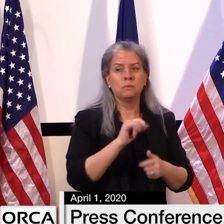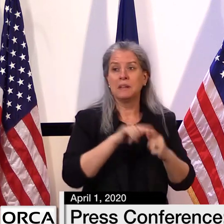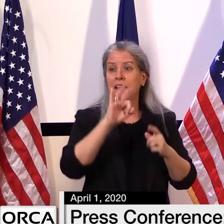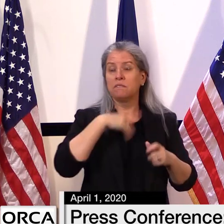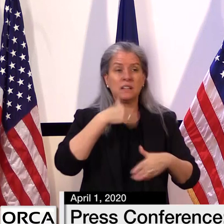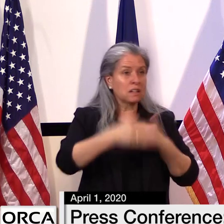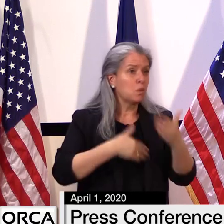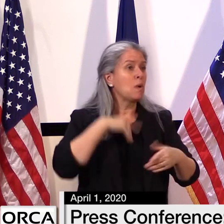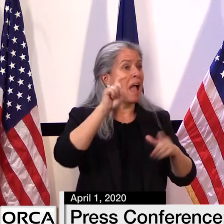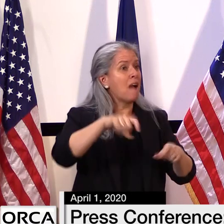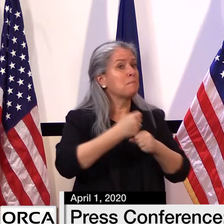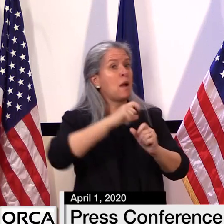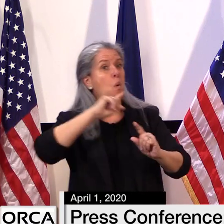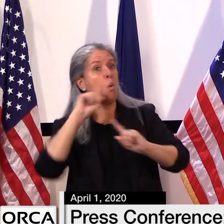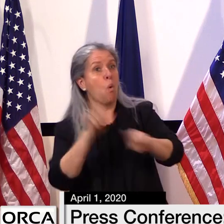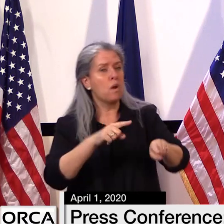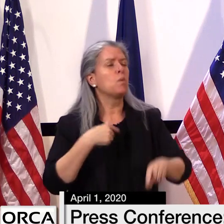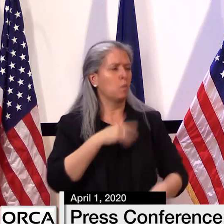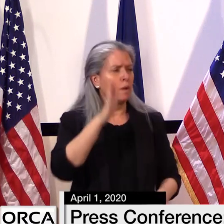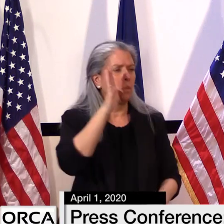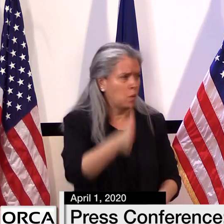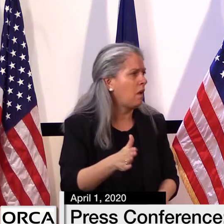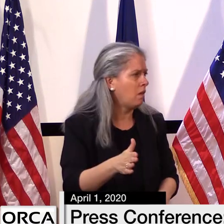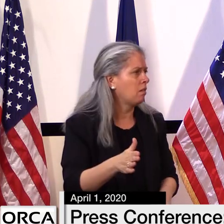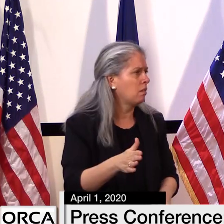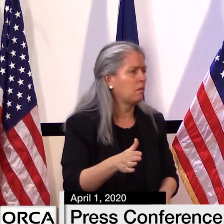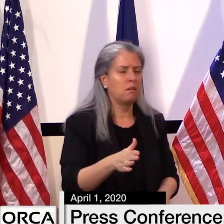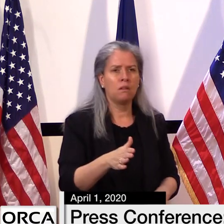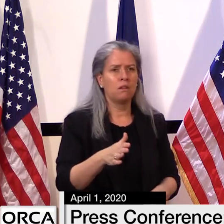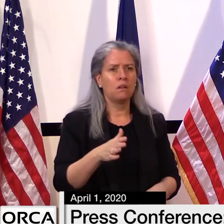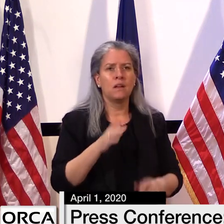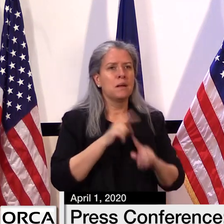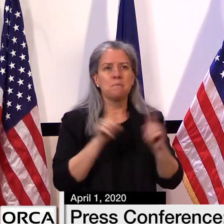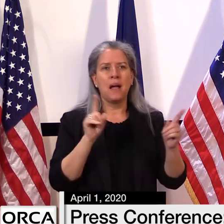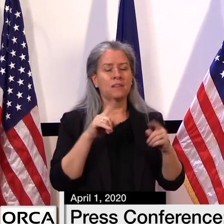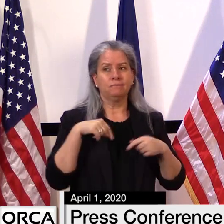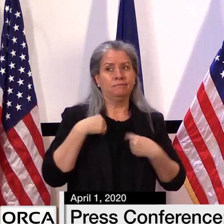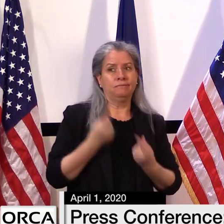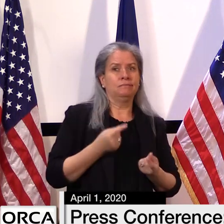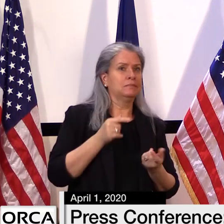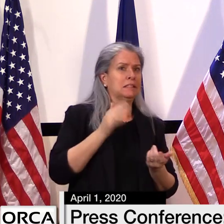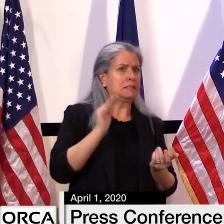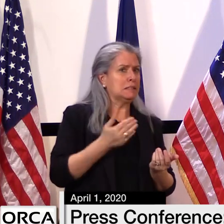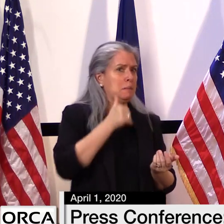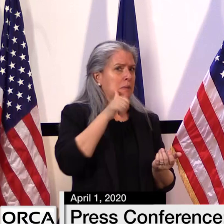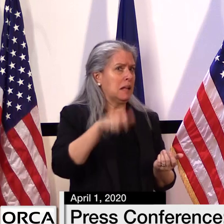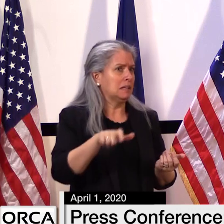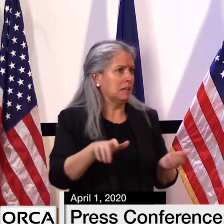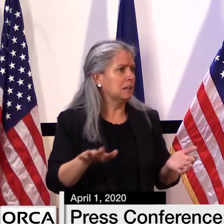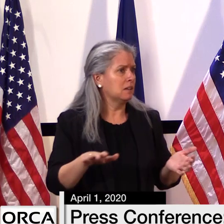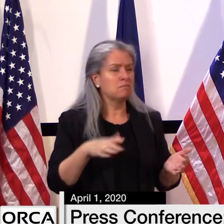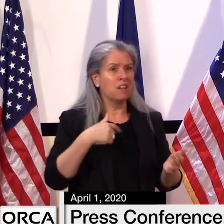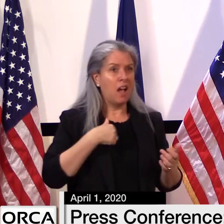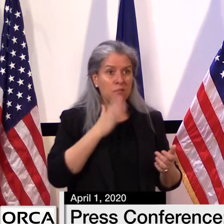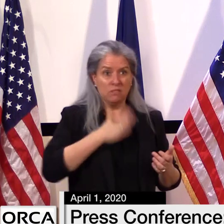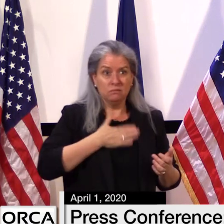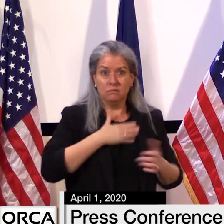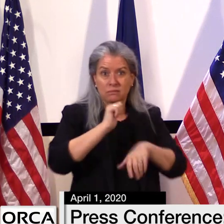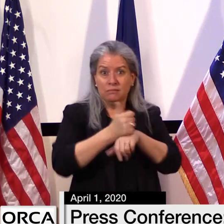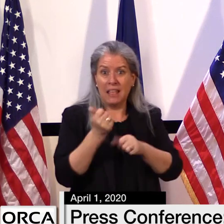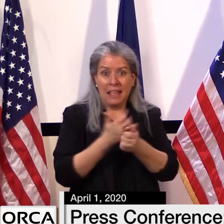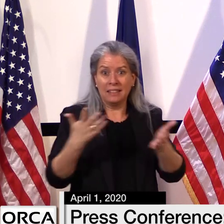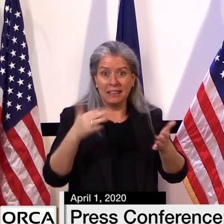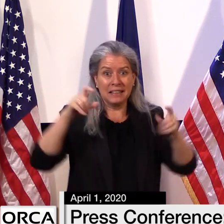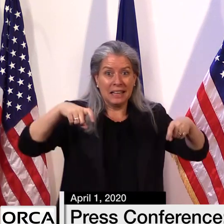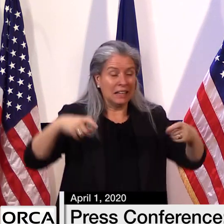where we have to take further action, we'll do it. As I've shown for the last 3 weeks, I'll implement anything that